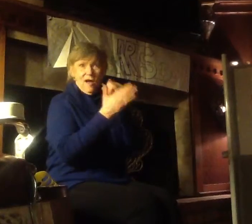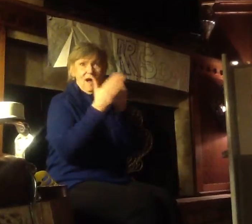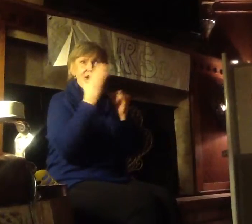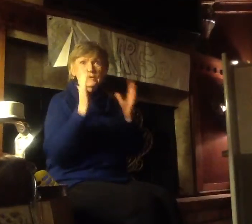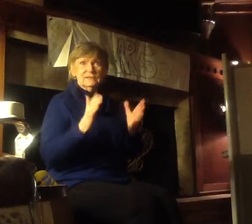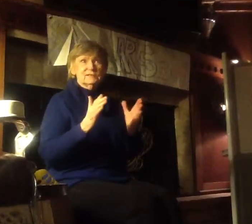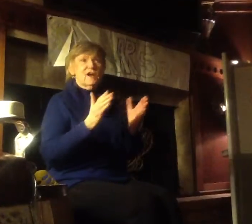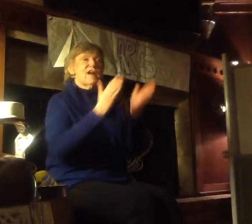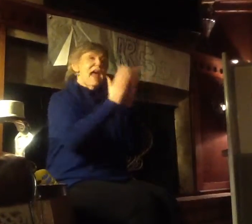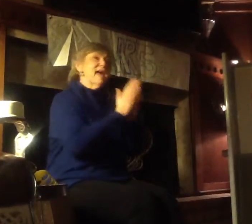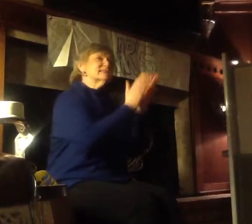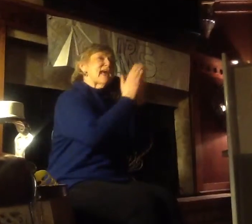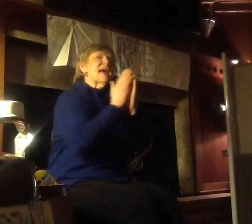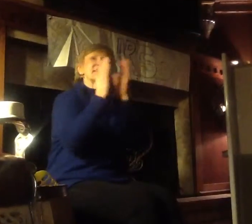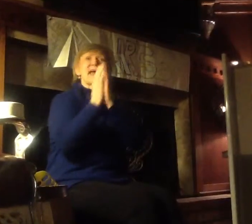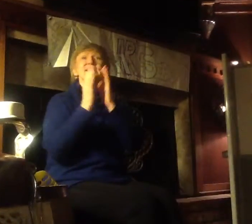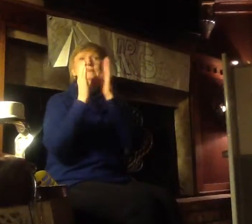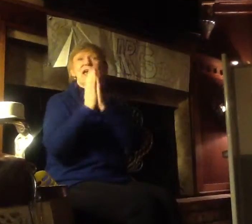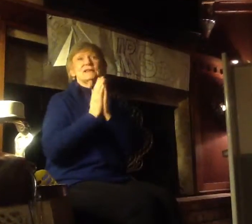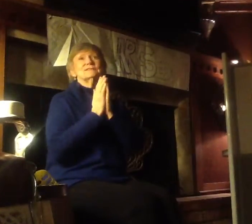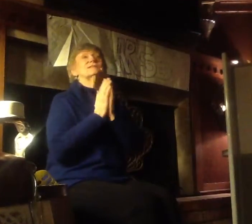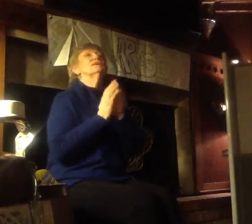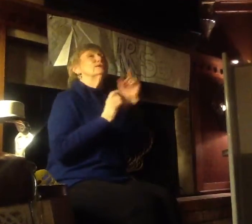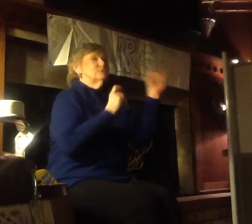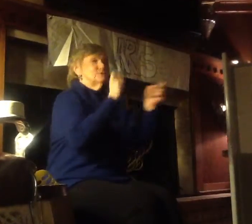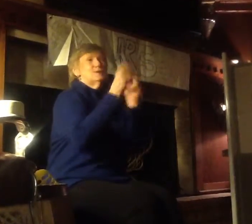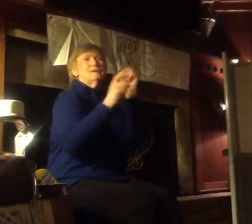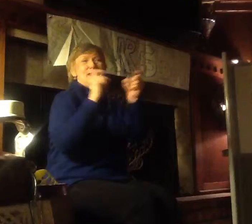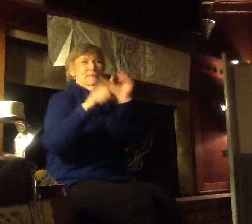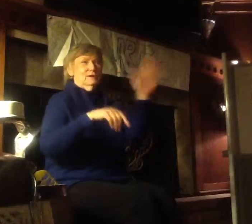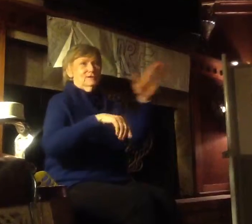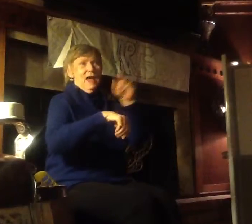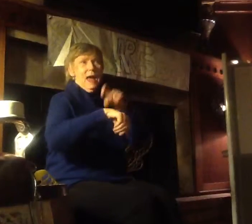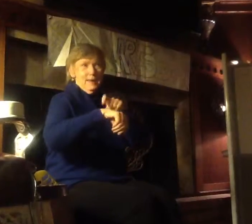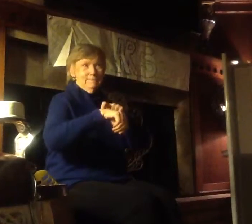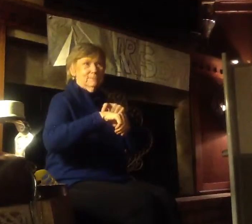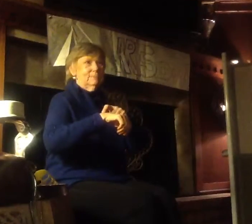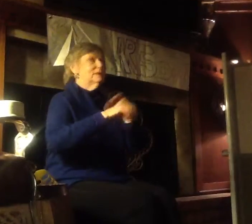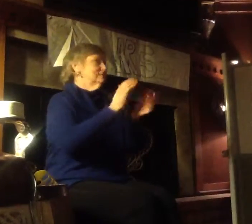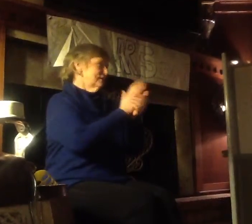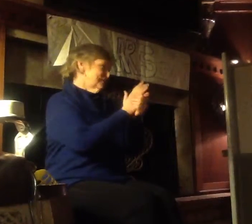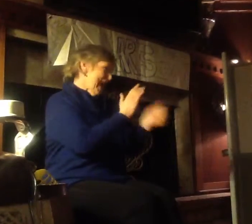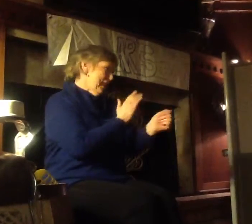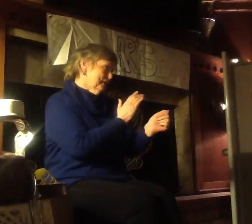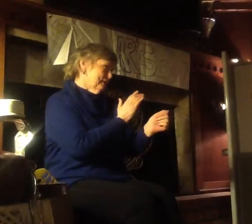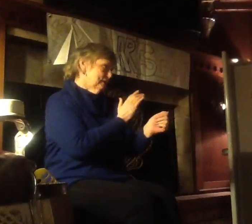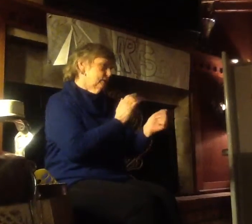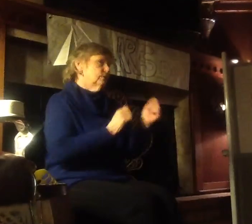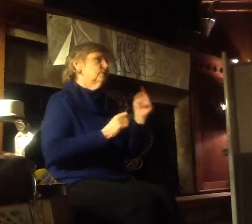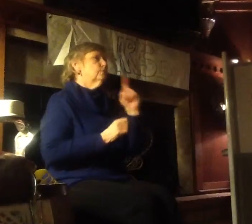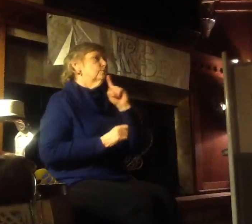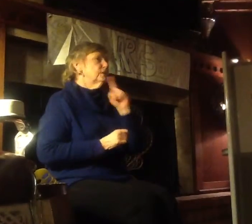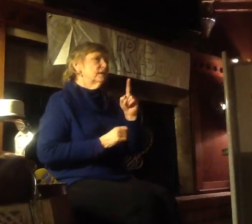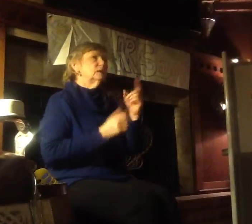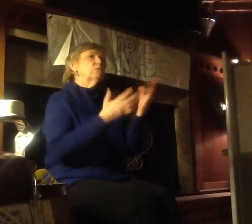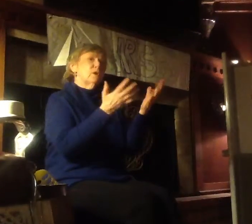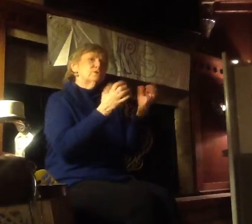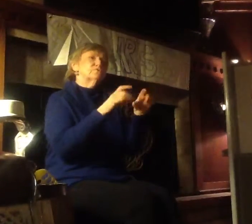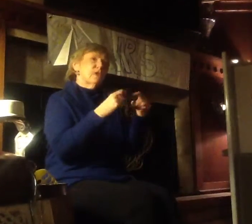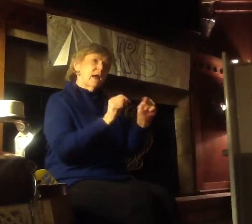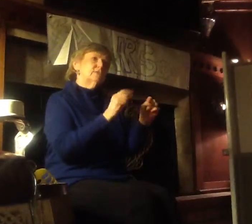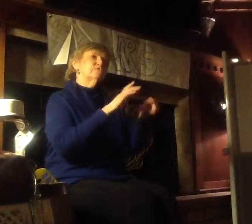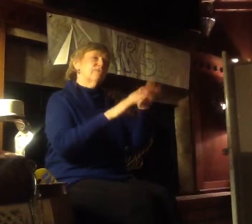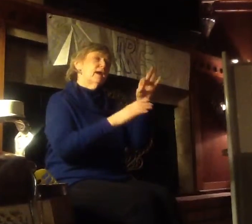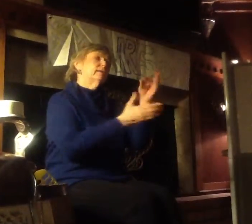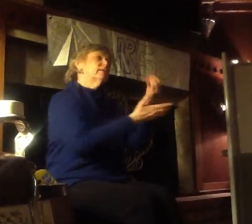often artists are asked to donate their time, their talent. Really want